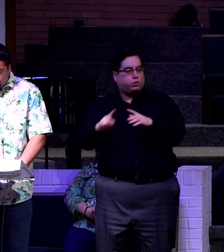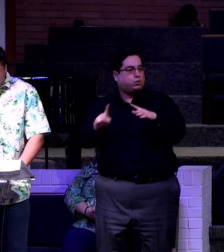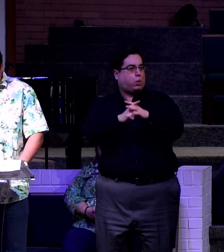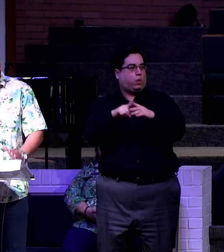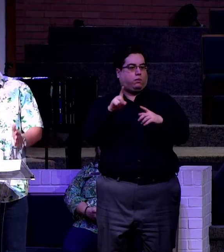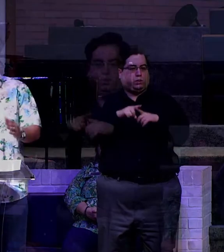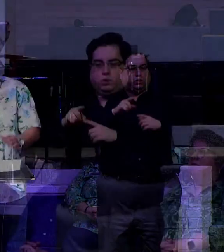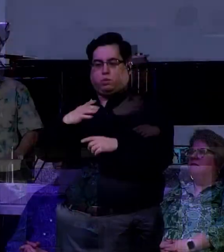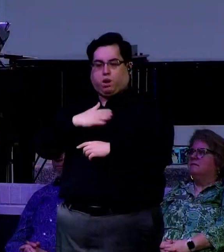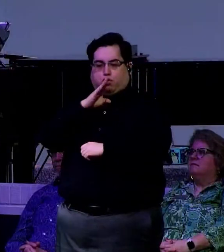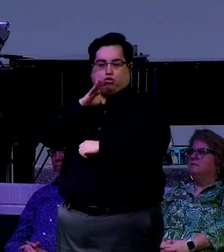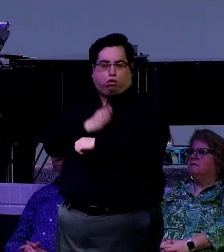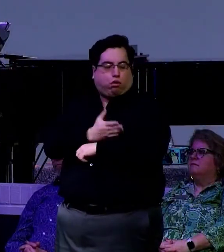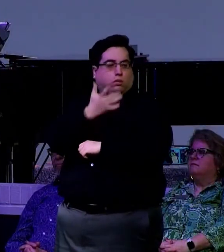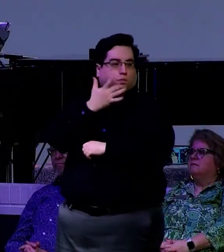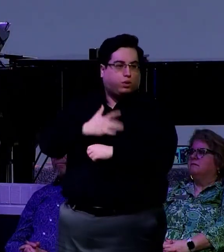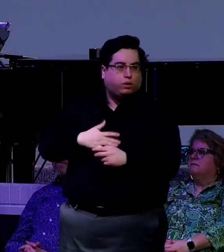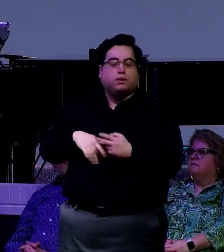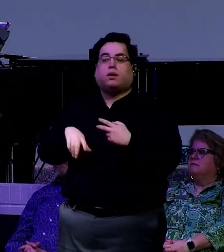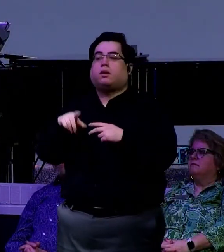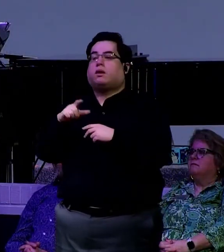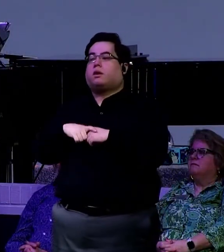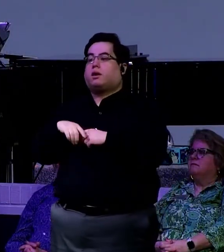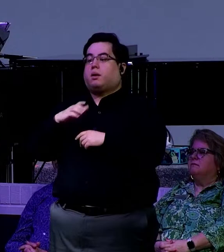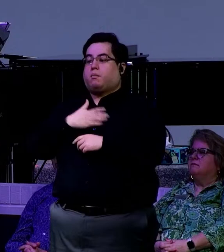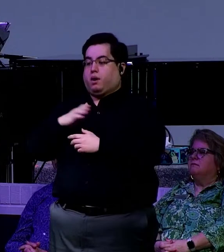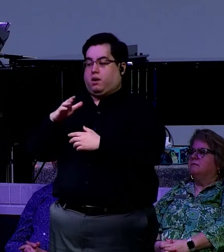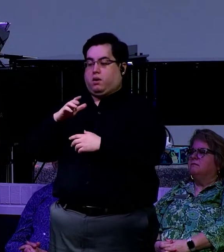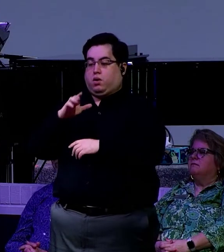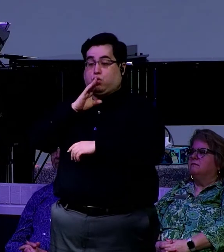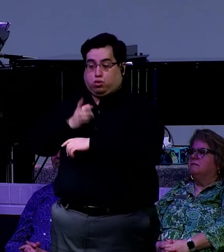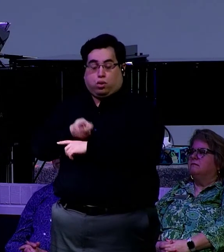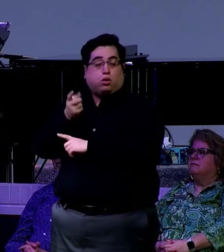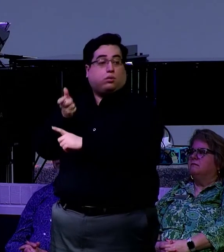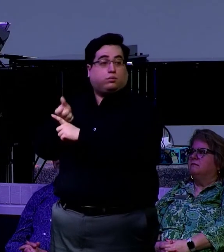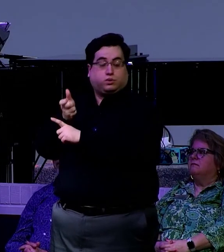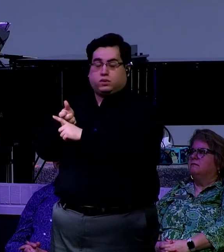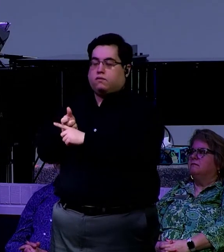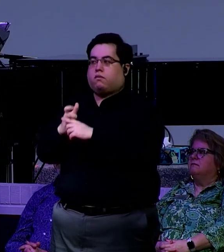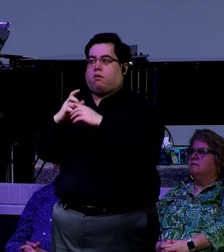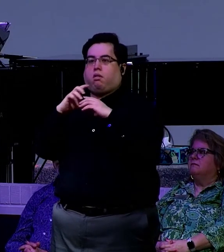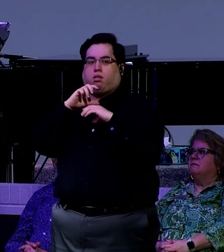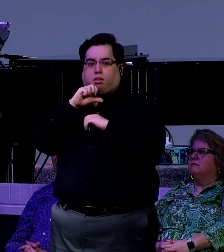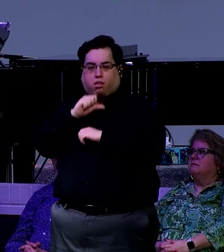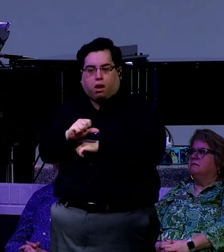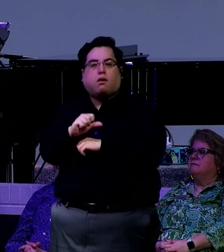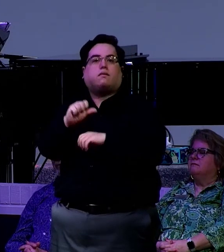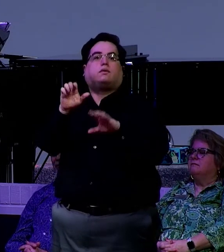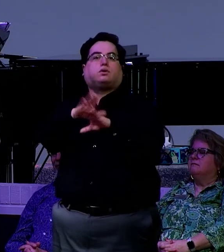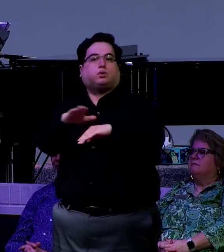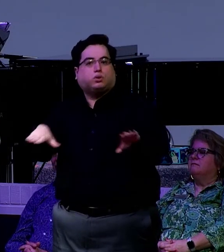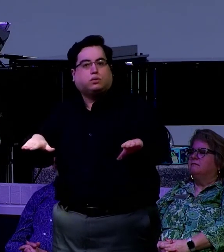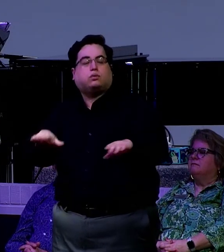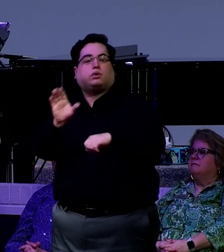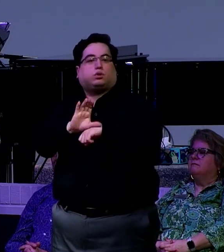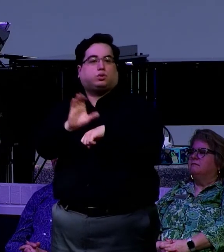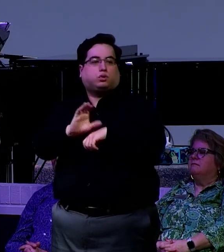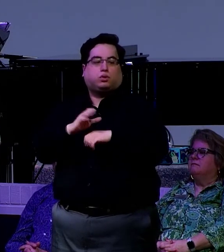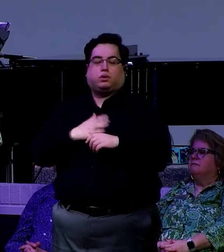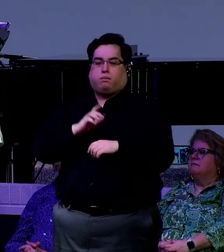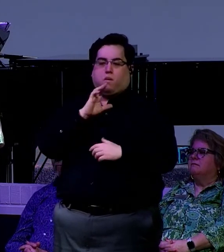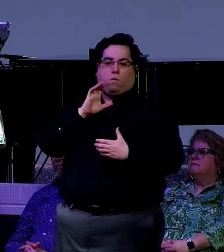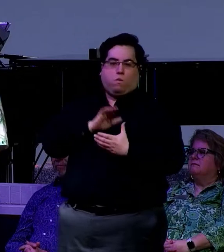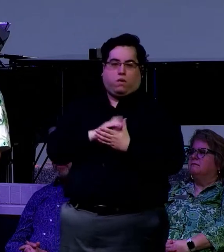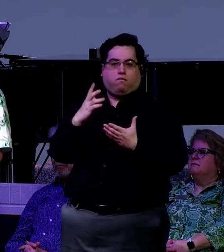last year. Rachel won first place in the trunk or treat contest, and Bertie loves children's church back there with Miss Debbie.